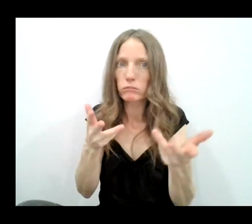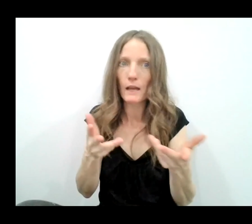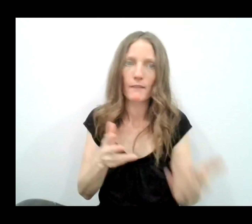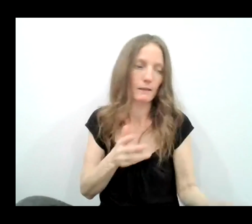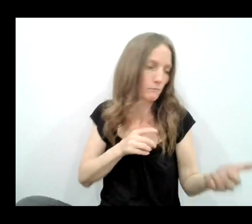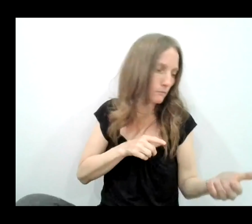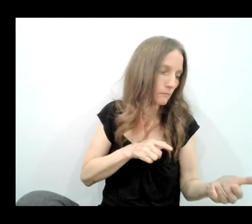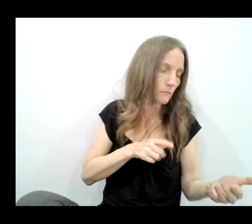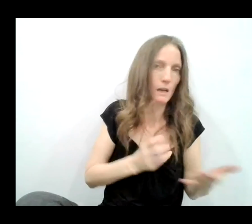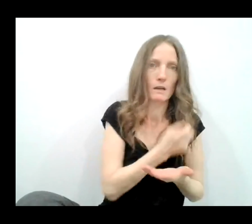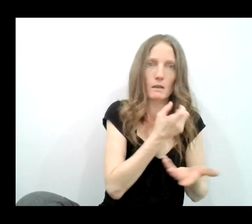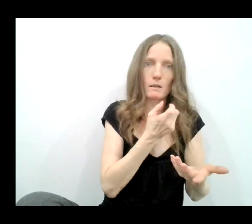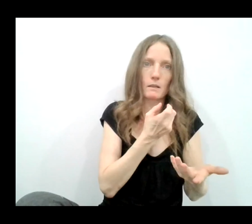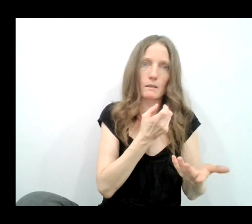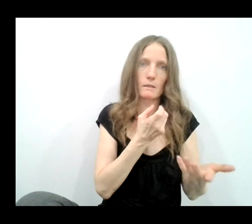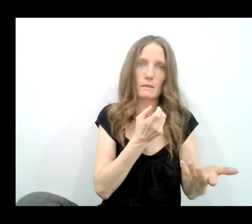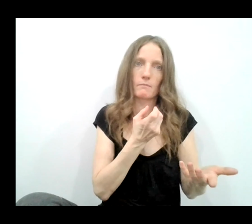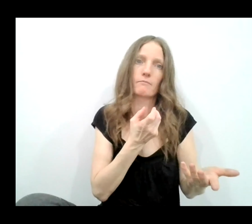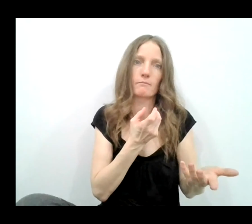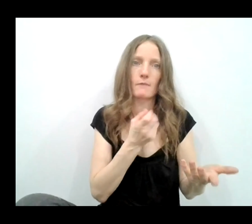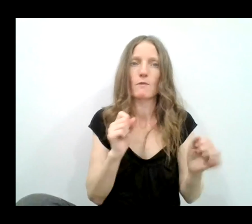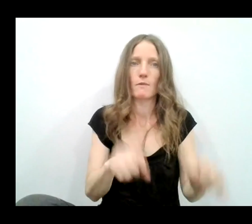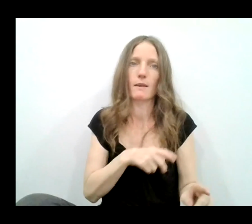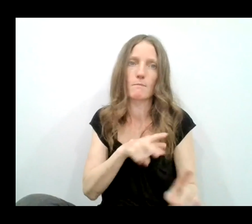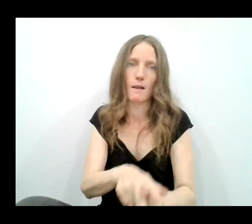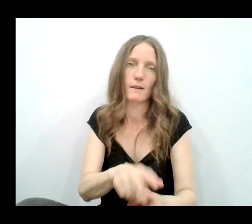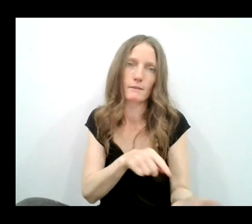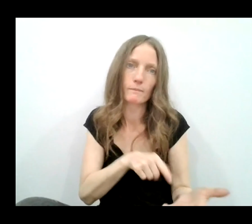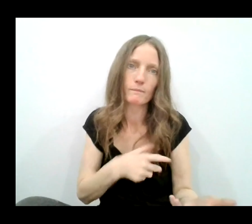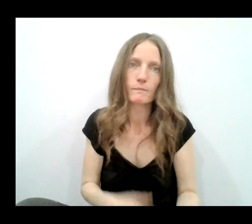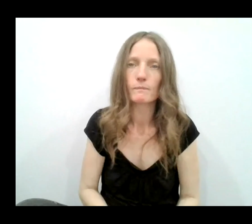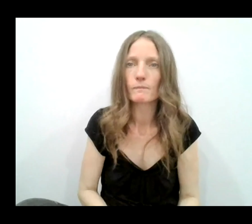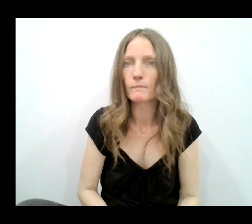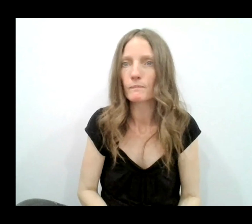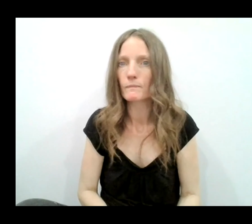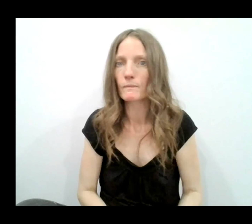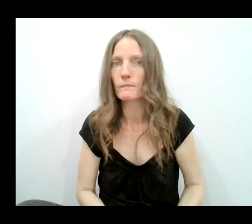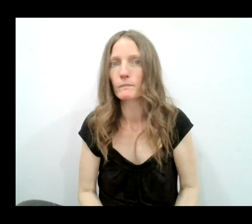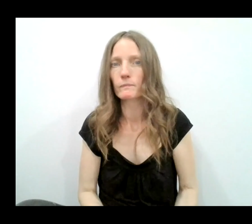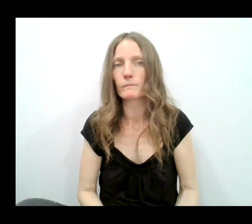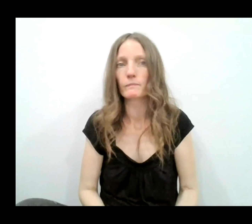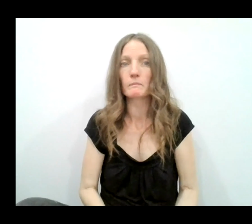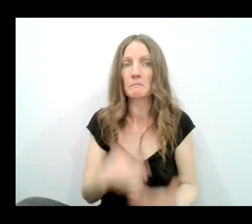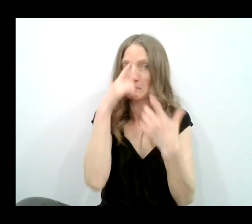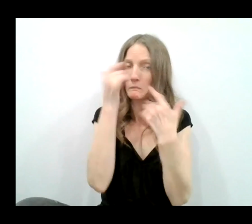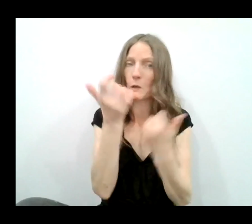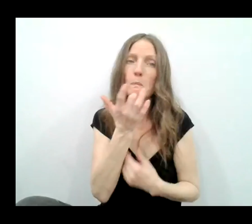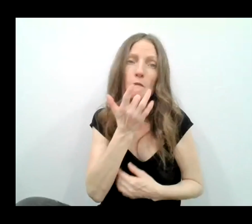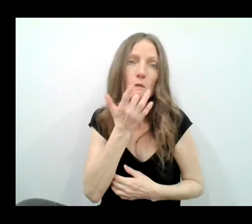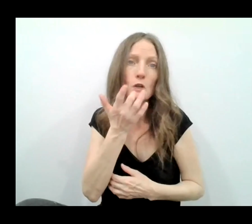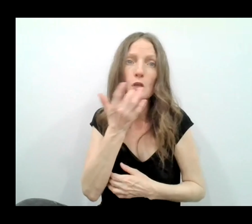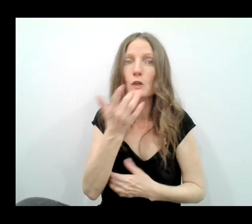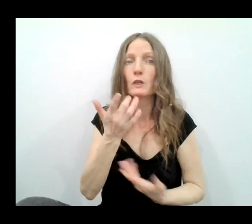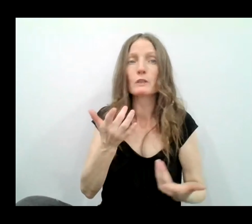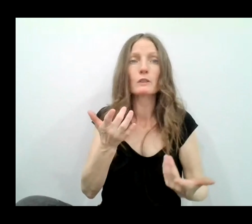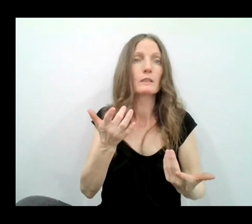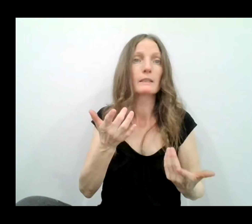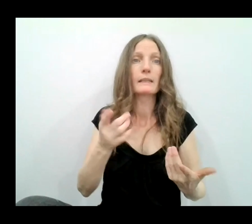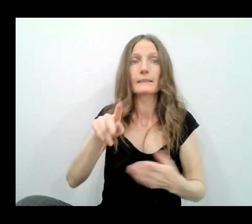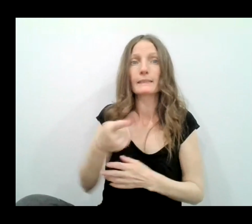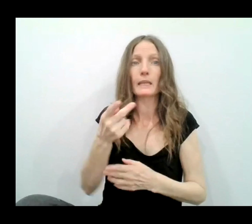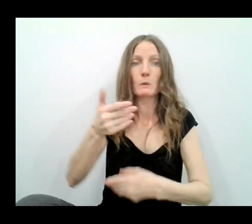becomes your cell phone. But that's if someone prefers to use their desktop and create a second window,